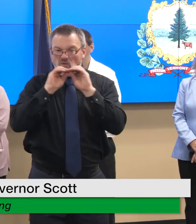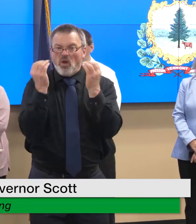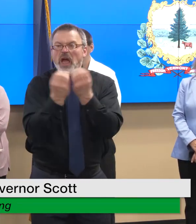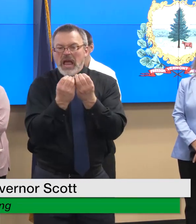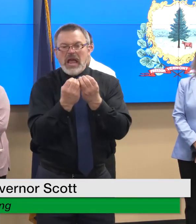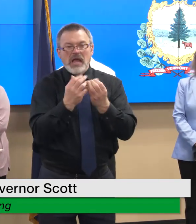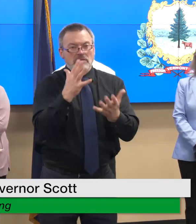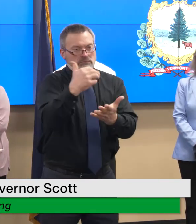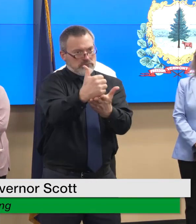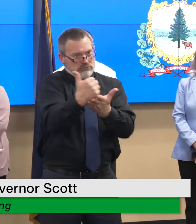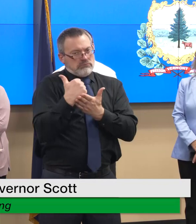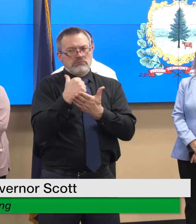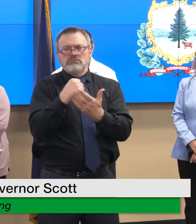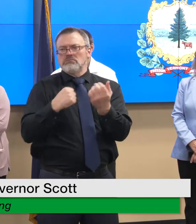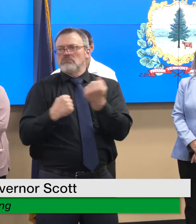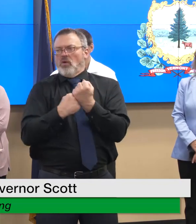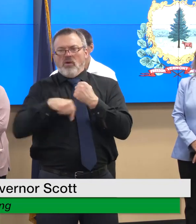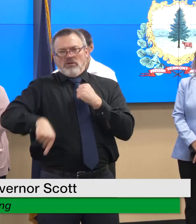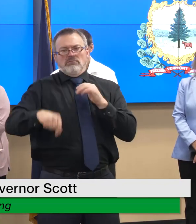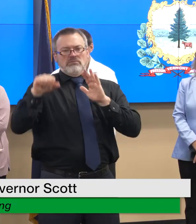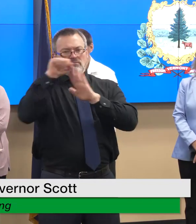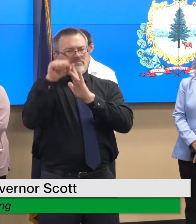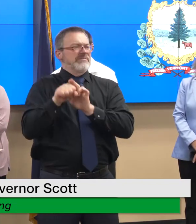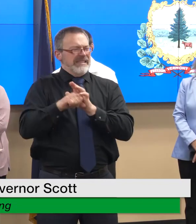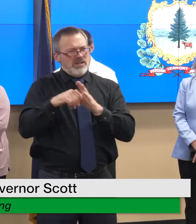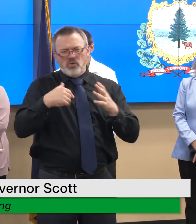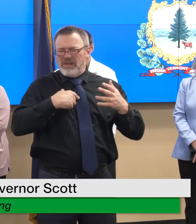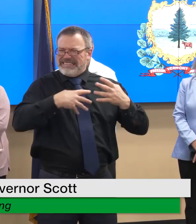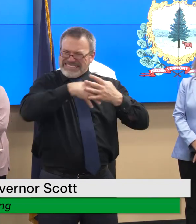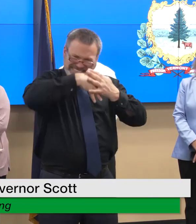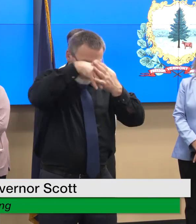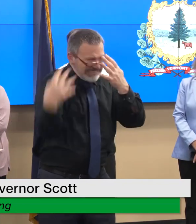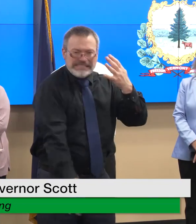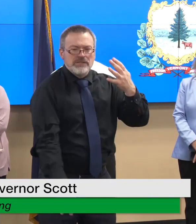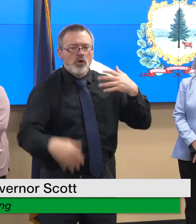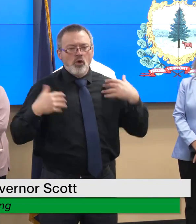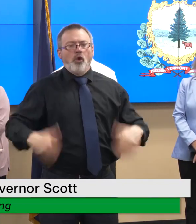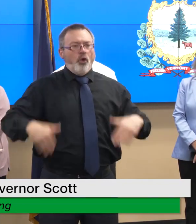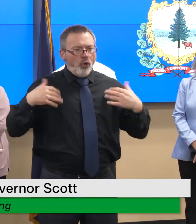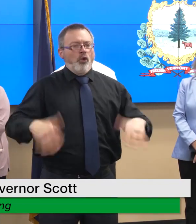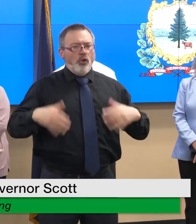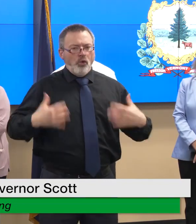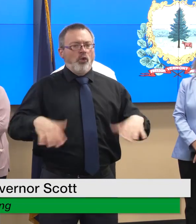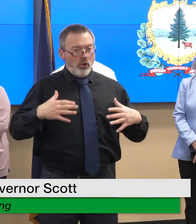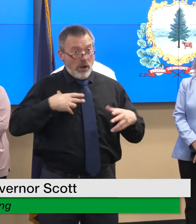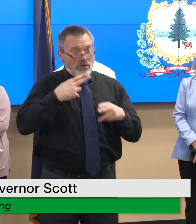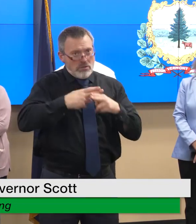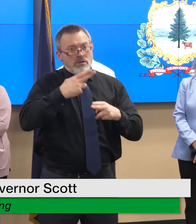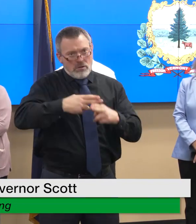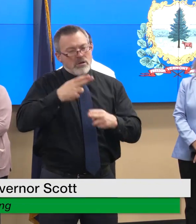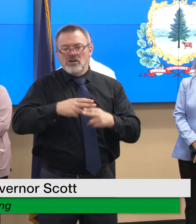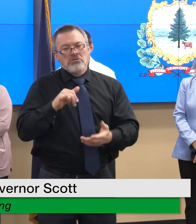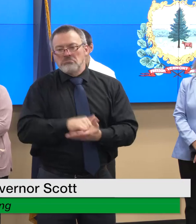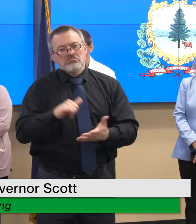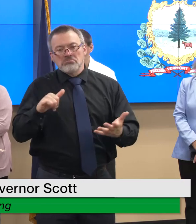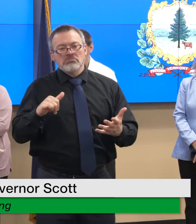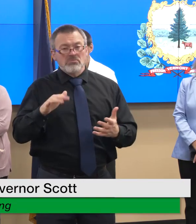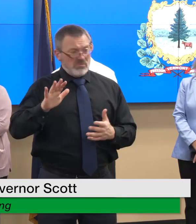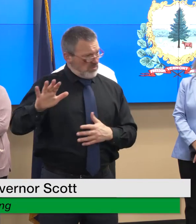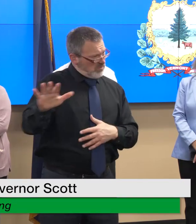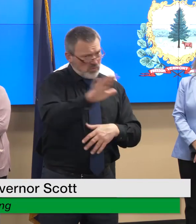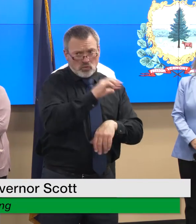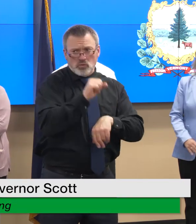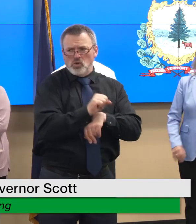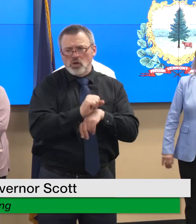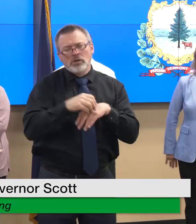recovery. There are too many to mention here, but please know that your hard work, along with your care and compassion,